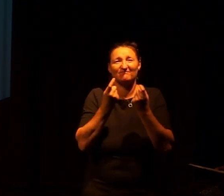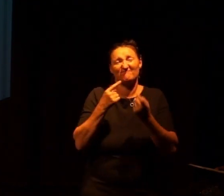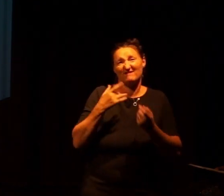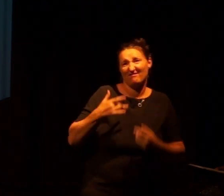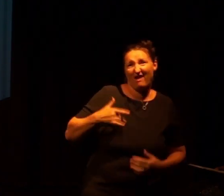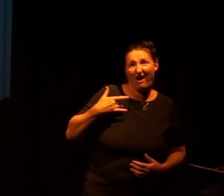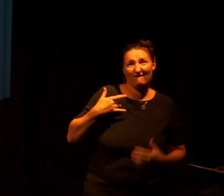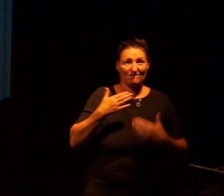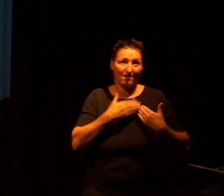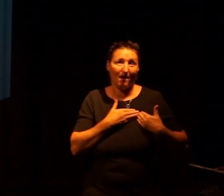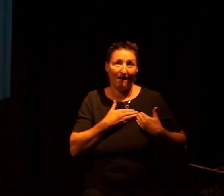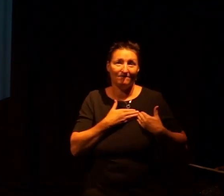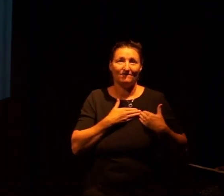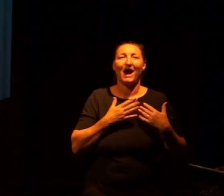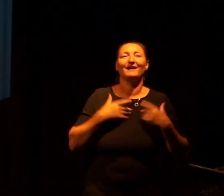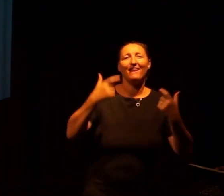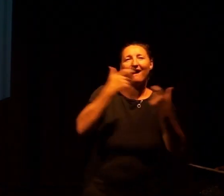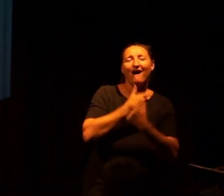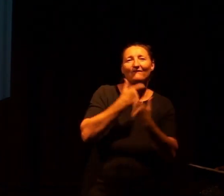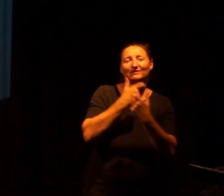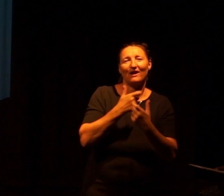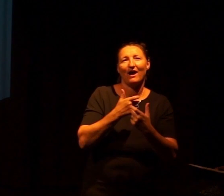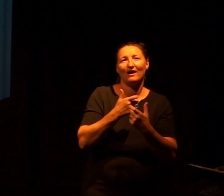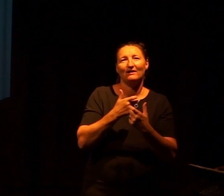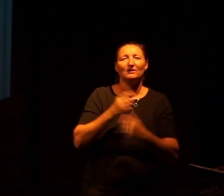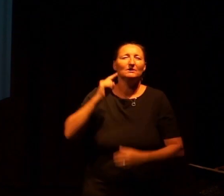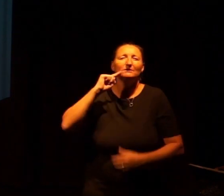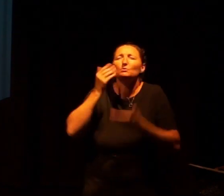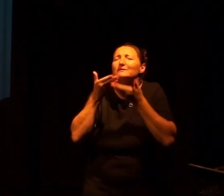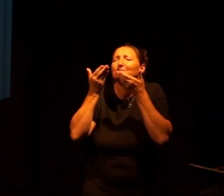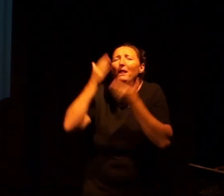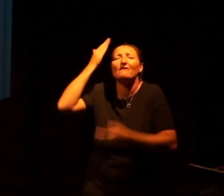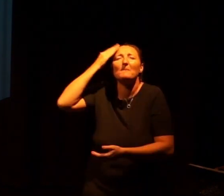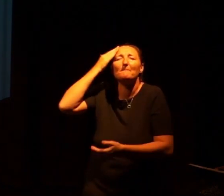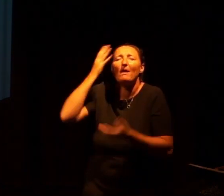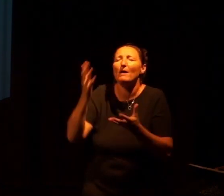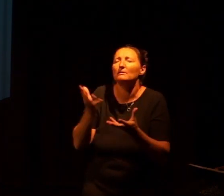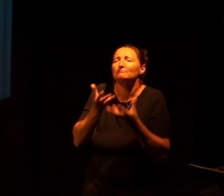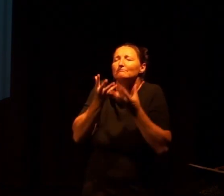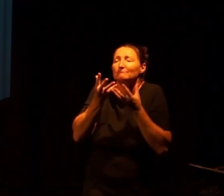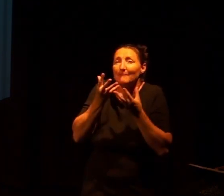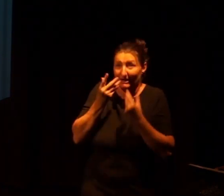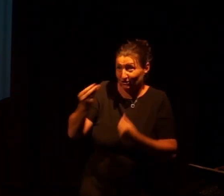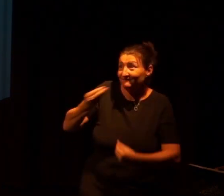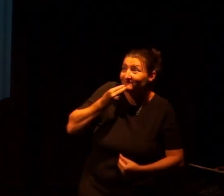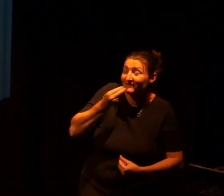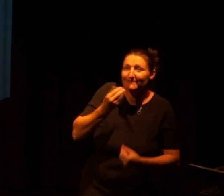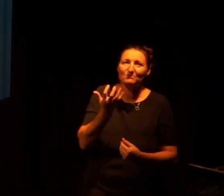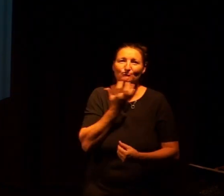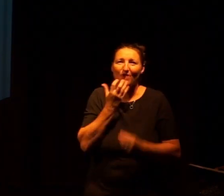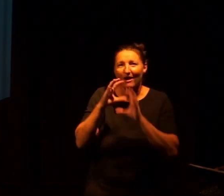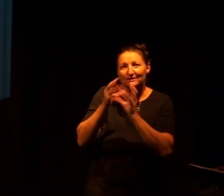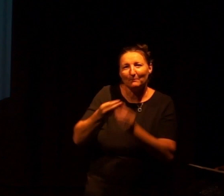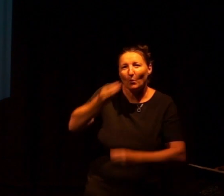life, love, and laughter, the sweet scent of my mother, and the little rice balls she used to feed